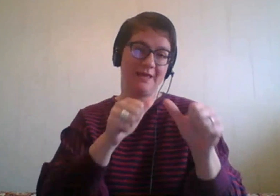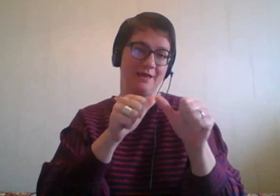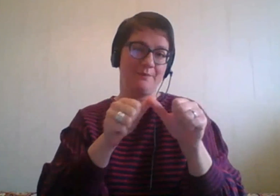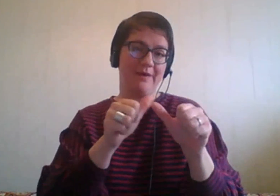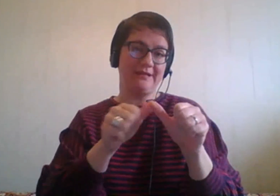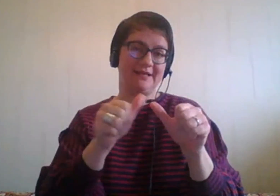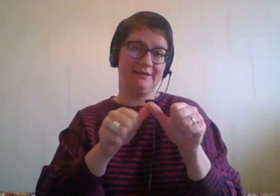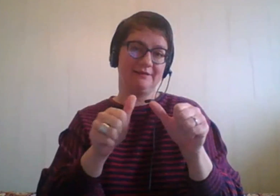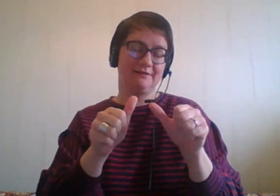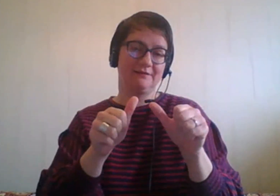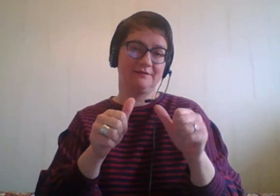better,